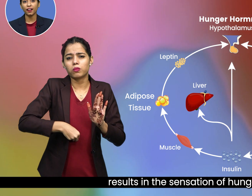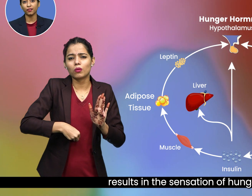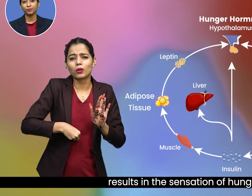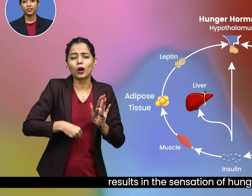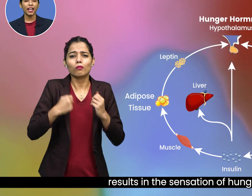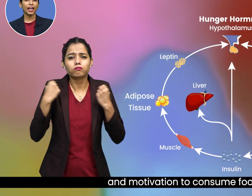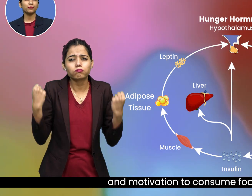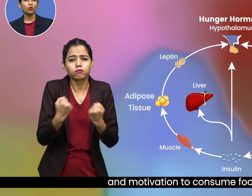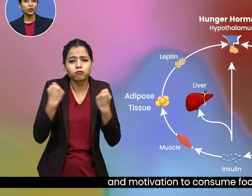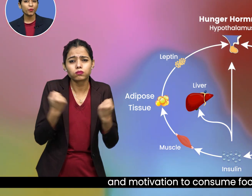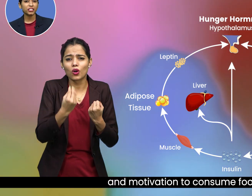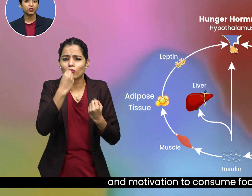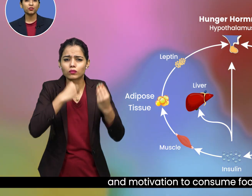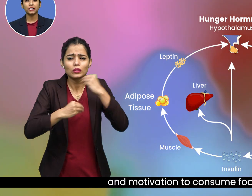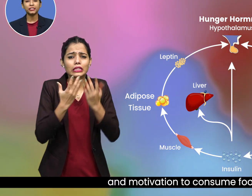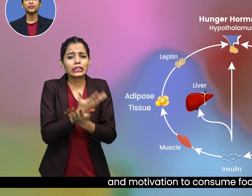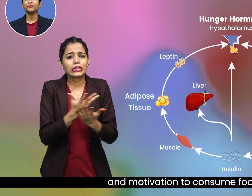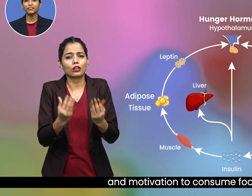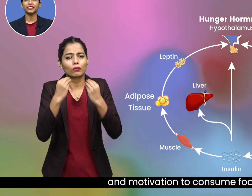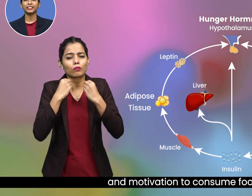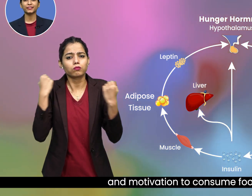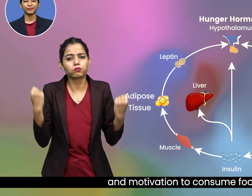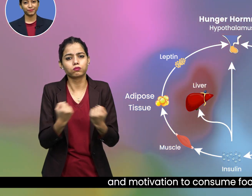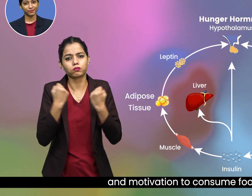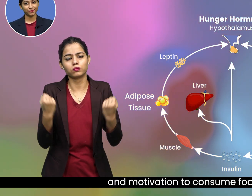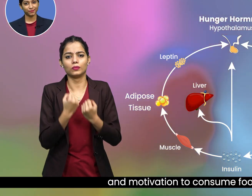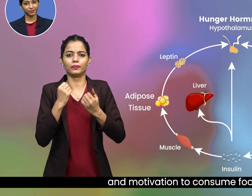of hunger and motivation to consume food.